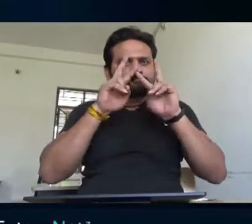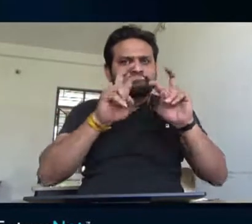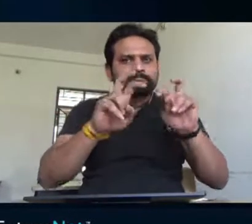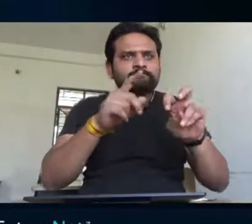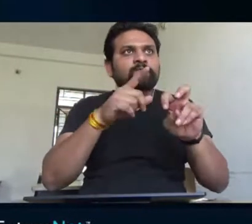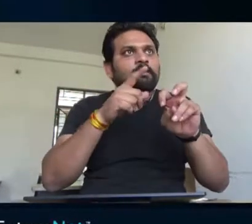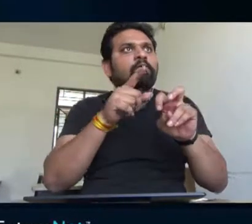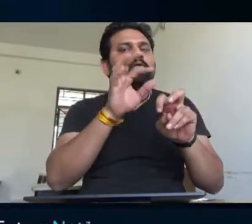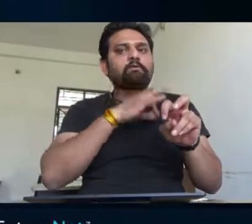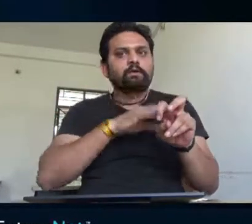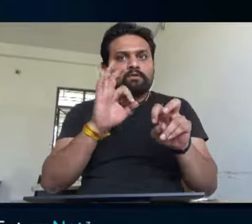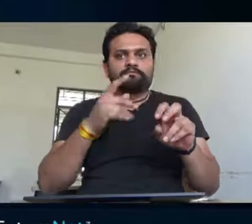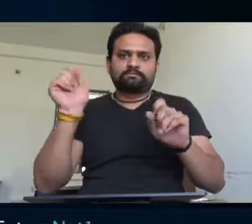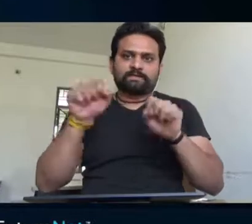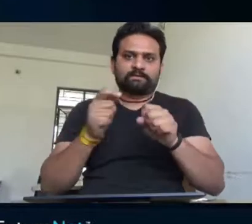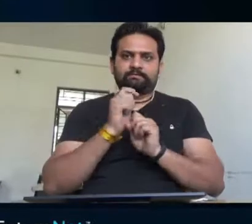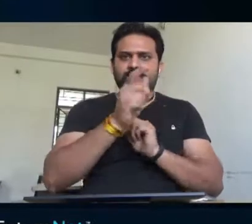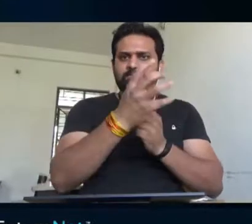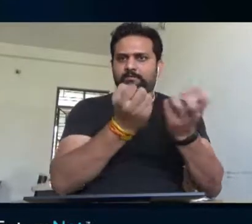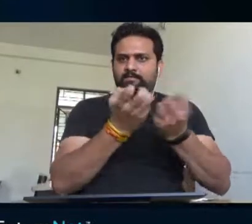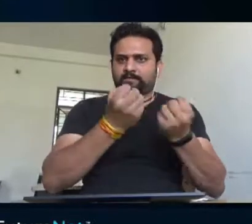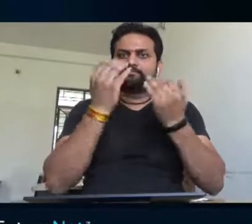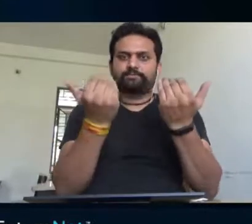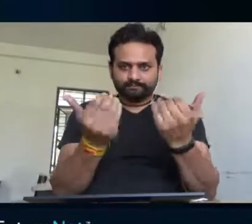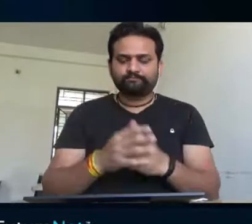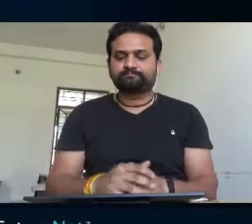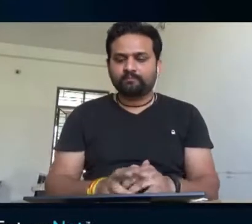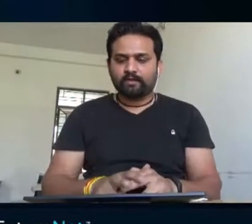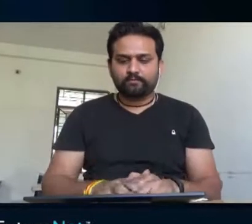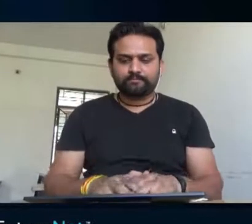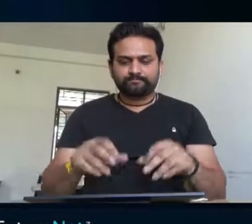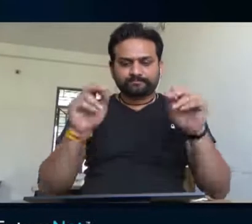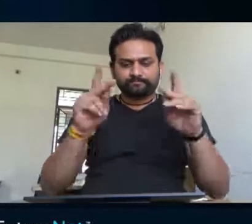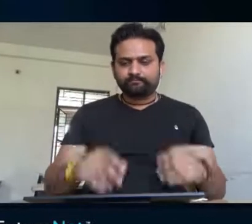to buy and to be part of it. Yeah.